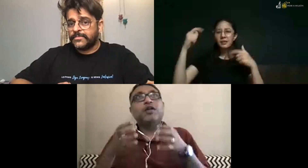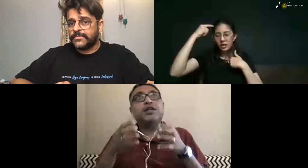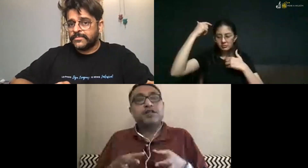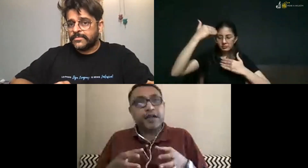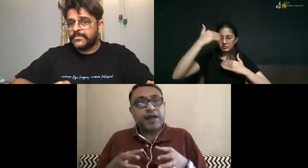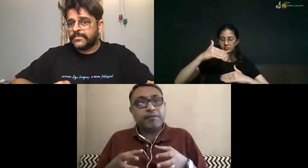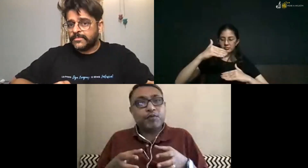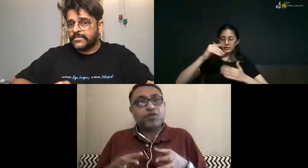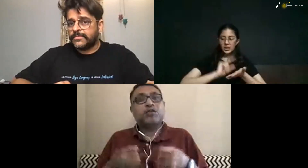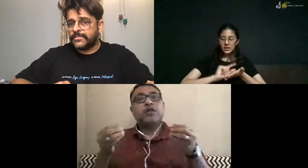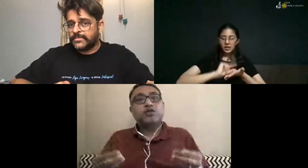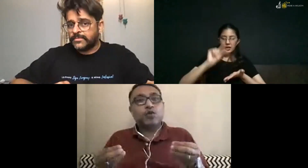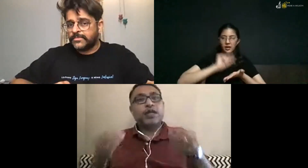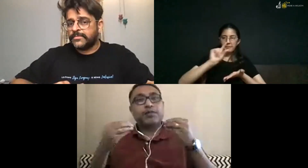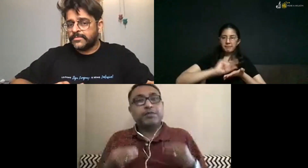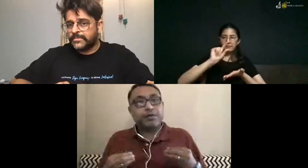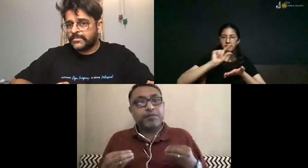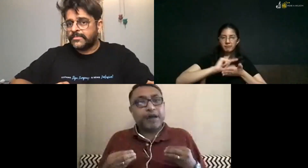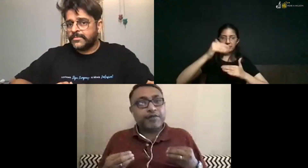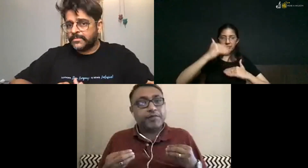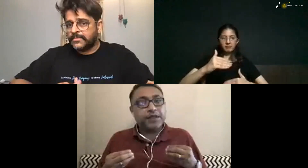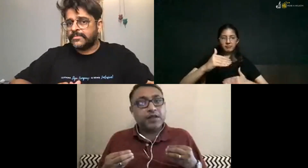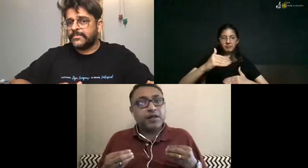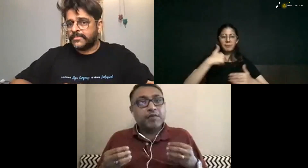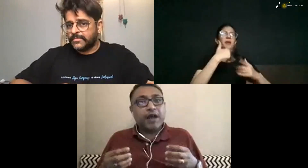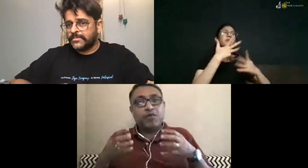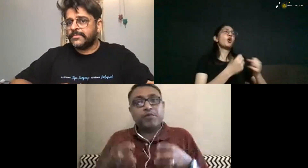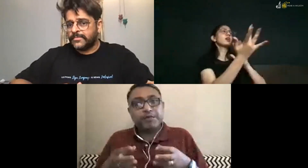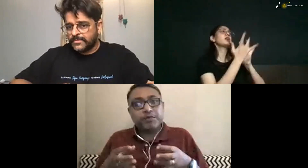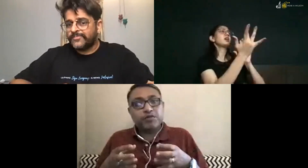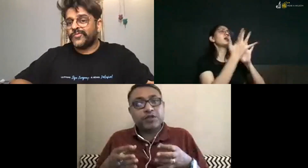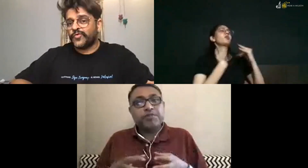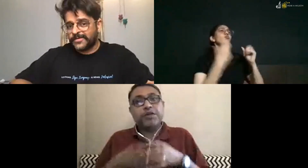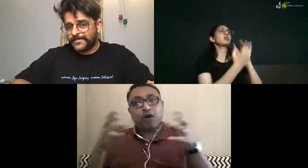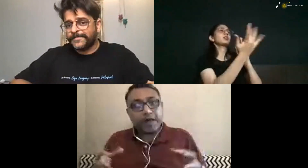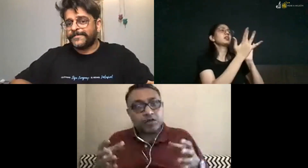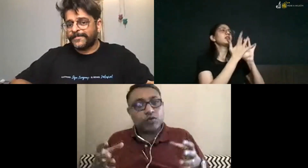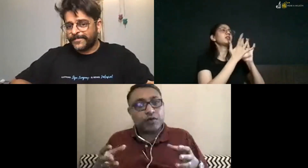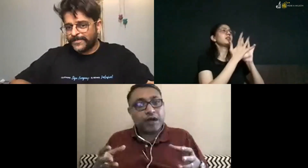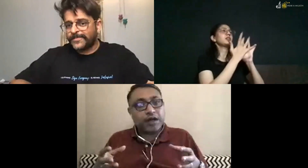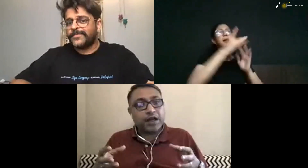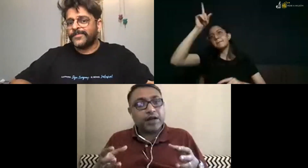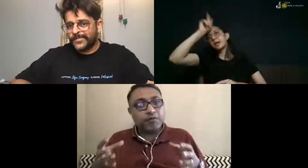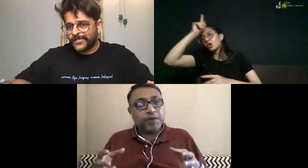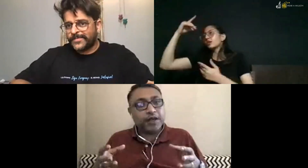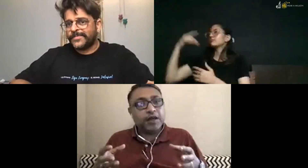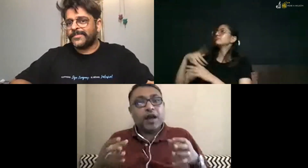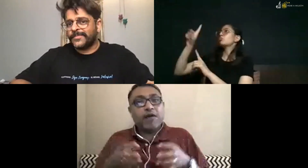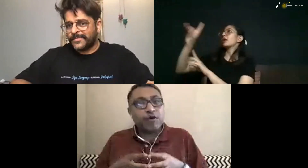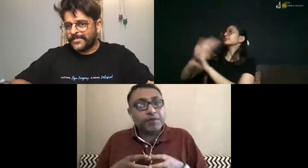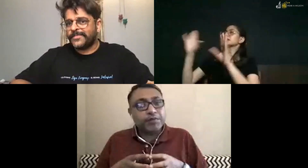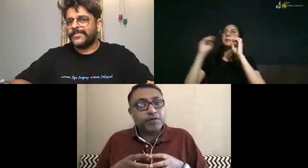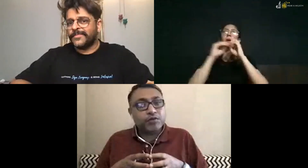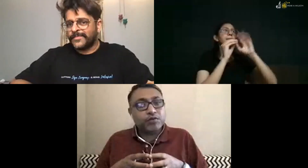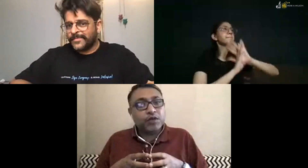beyond Instagram posts so that people will buy from me. I want people to think beyond Mysore and Mandya and Mumbai. I